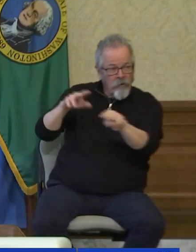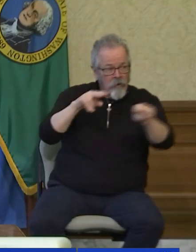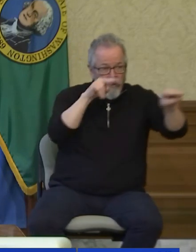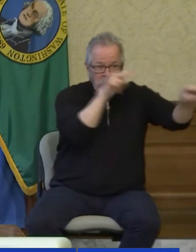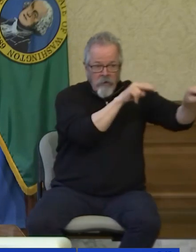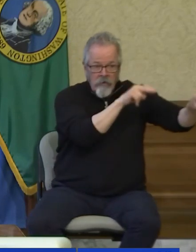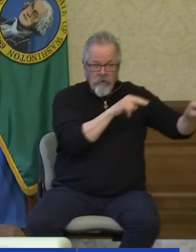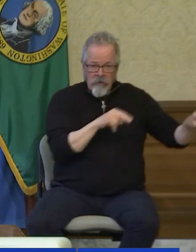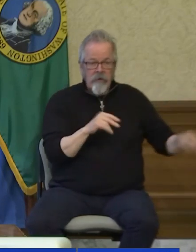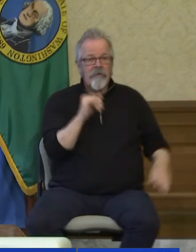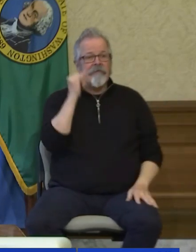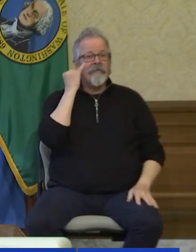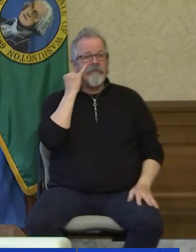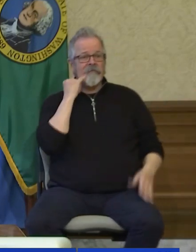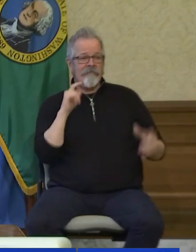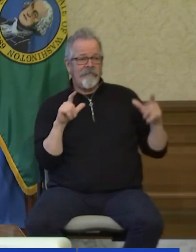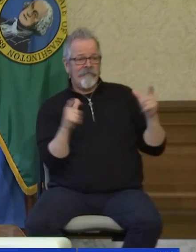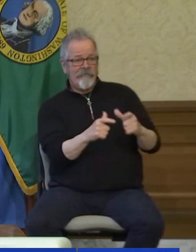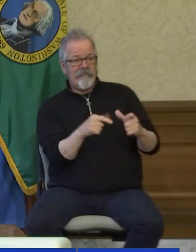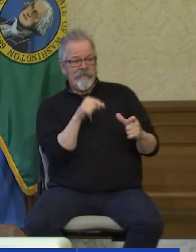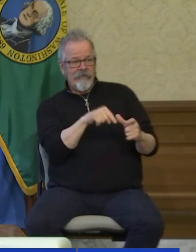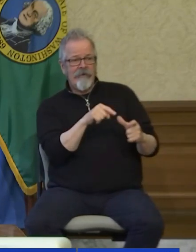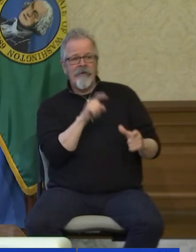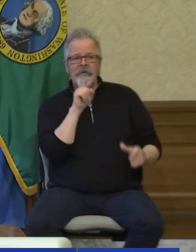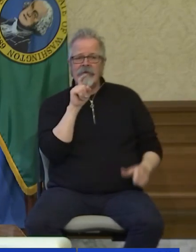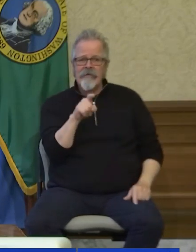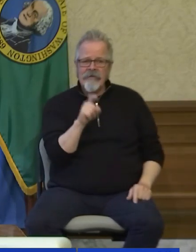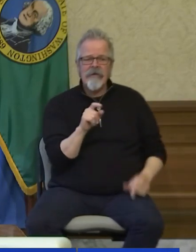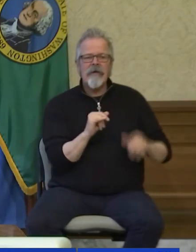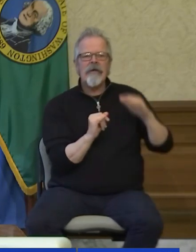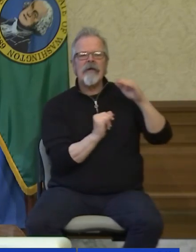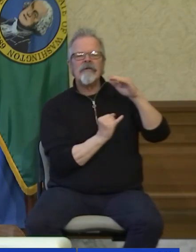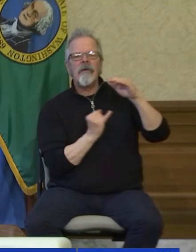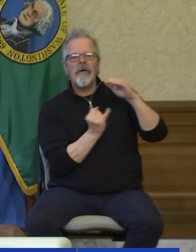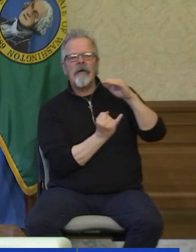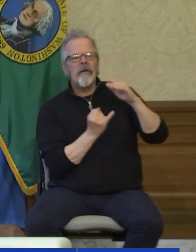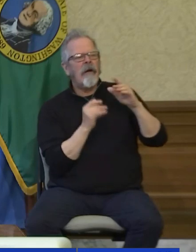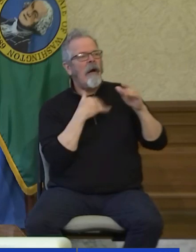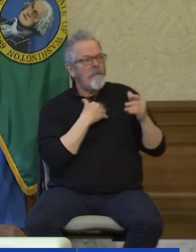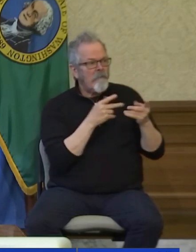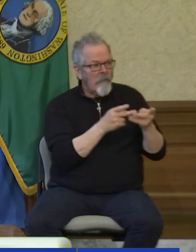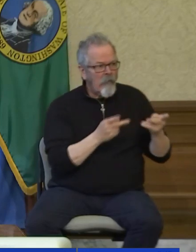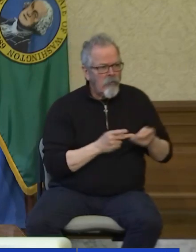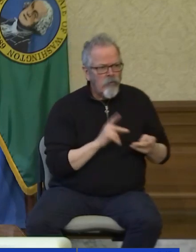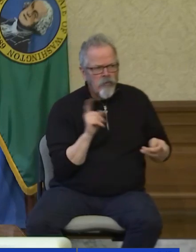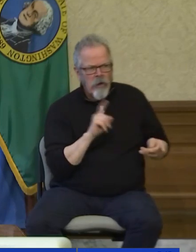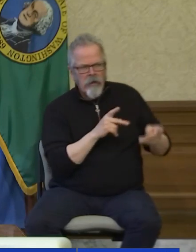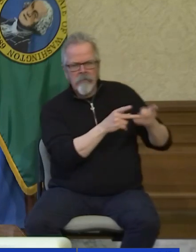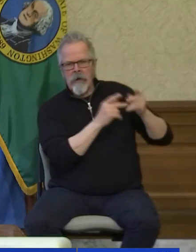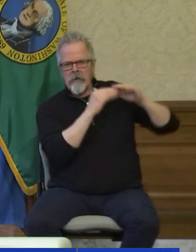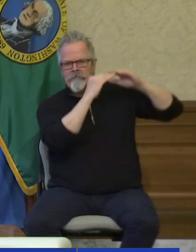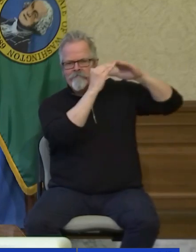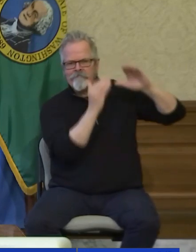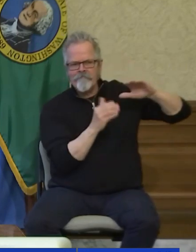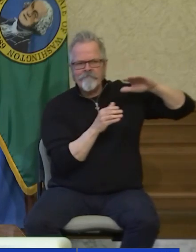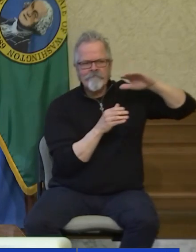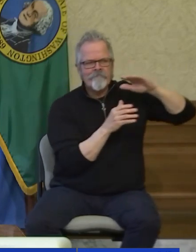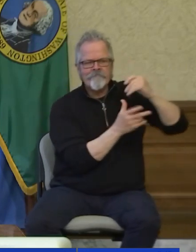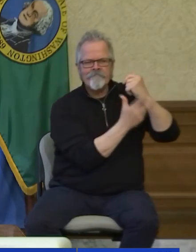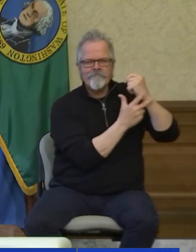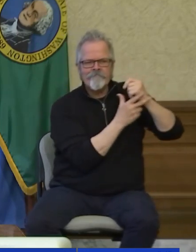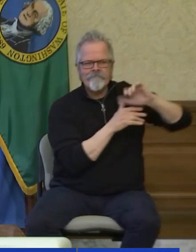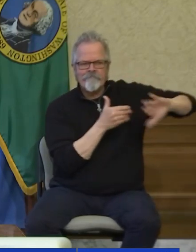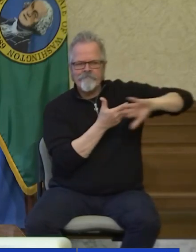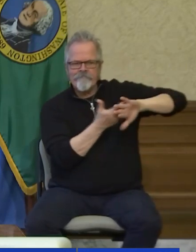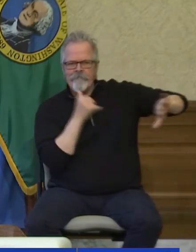that are investigated within 24 hours of the receipt of the complaint. And we look at the percentage of contacts that have been